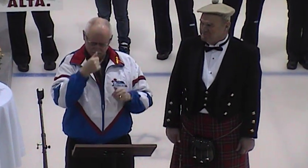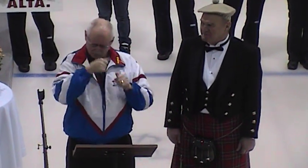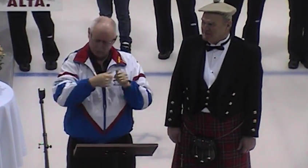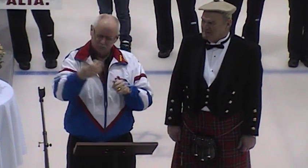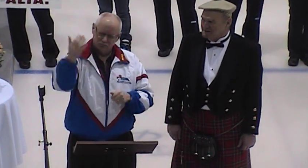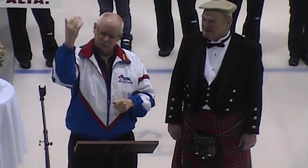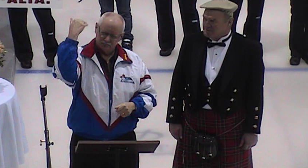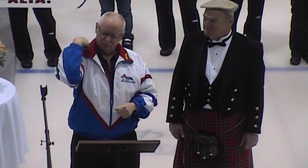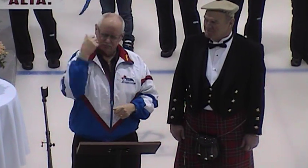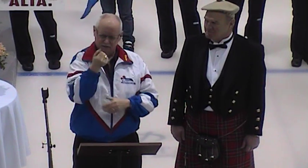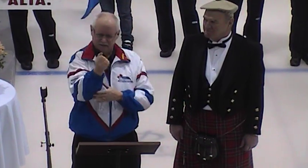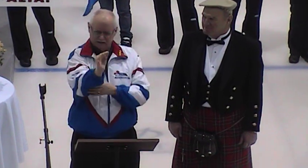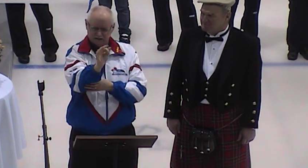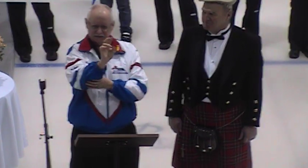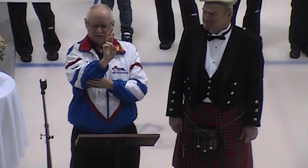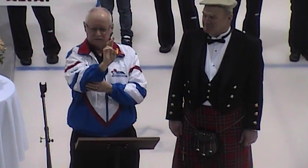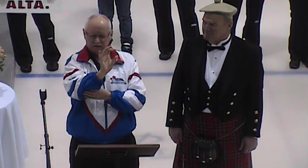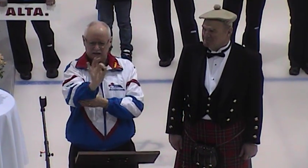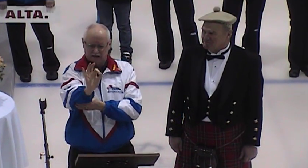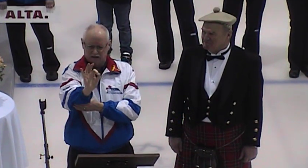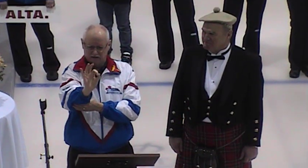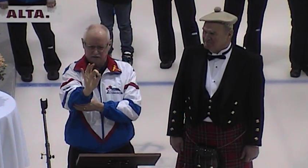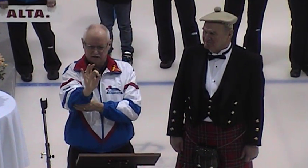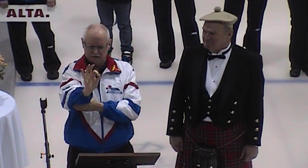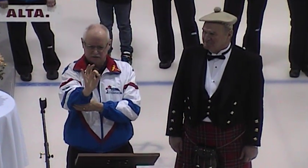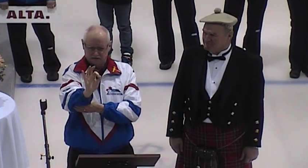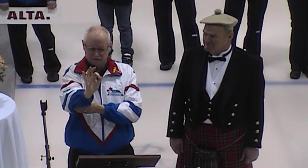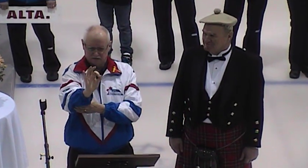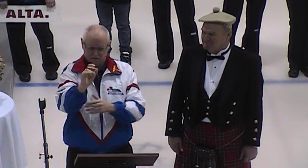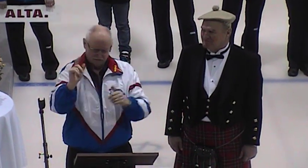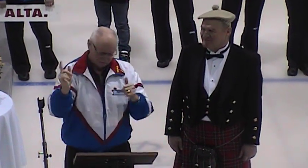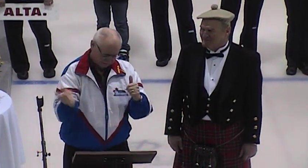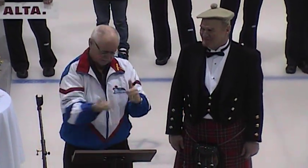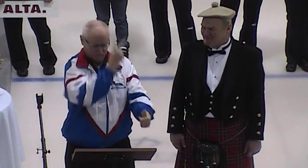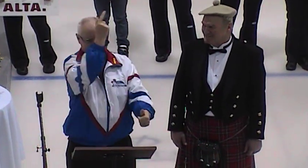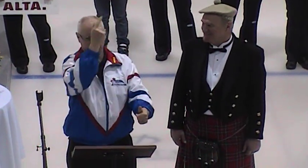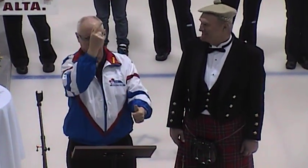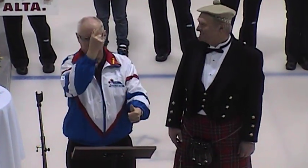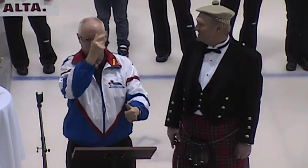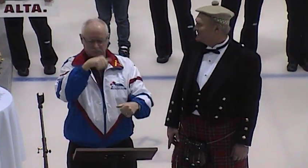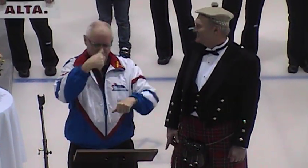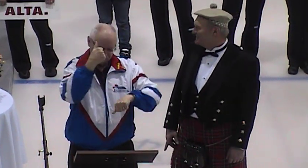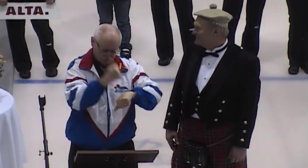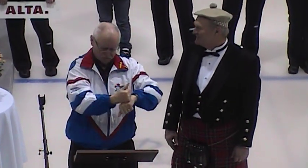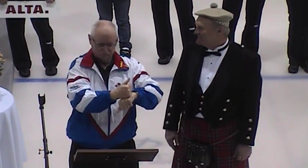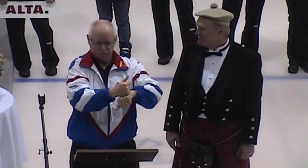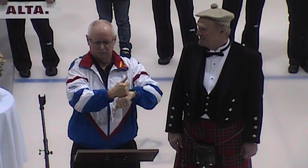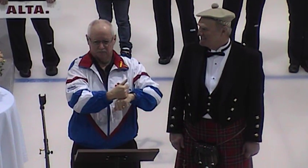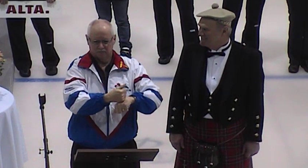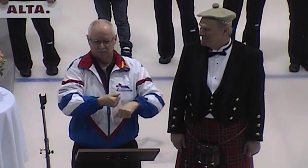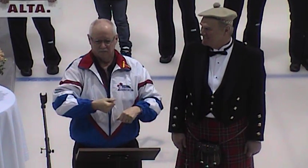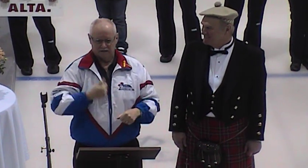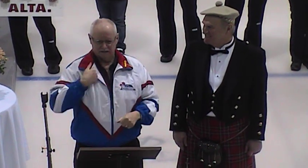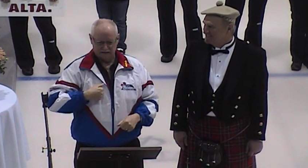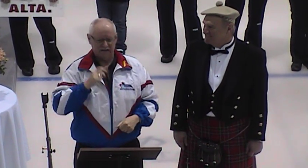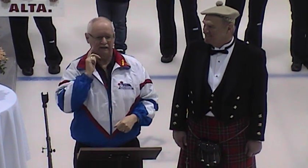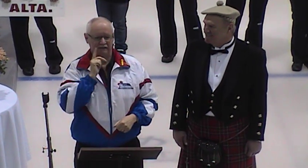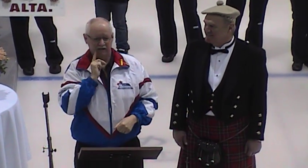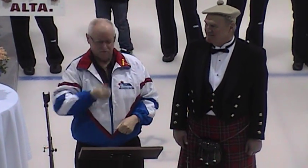I'm very, very impressed that we've managed to go 31 years. I remember back in 1979 when the first Canadian